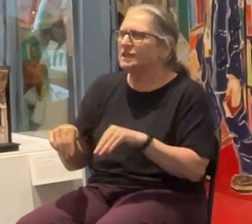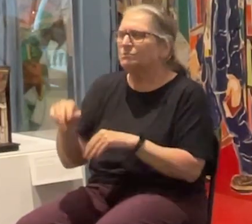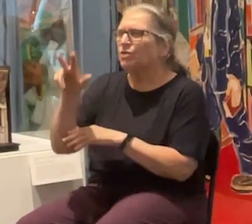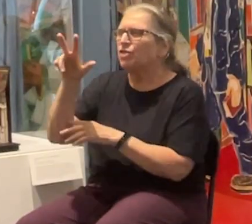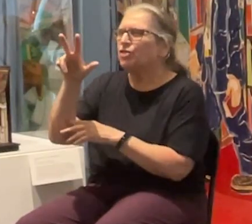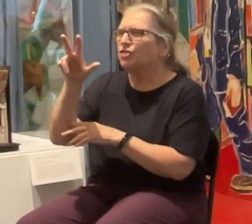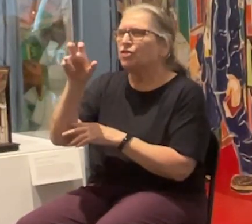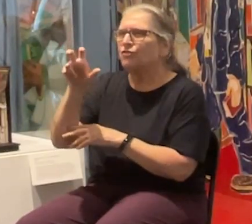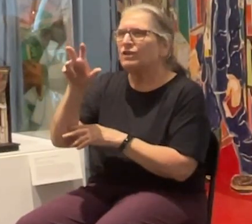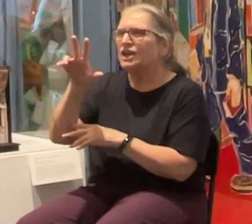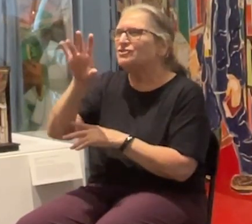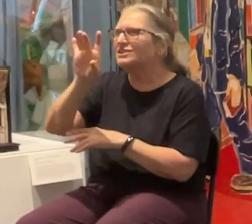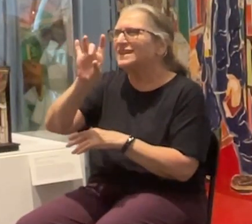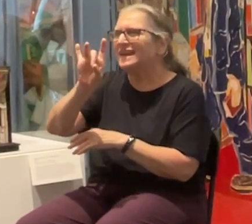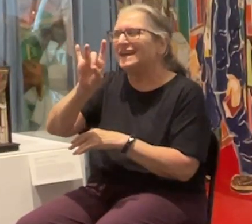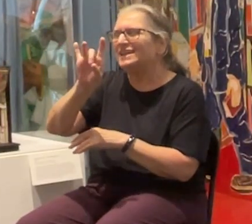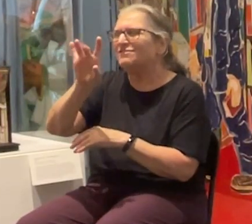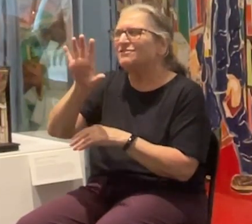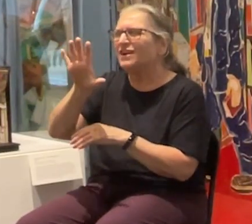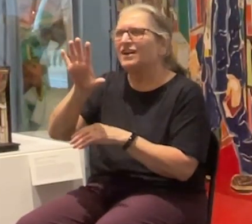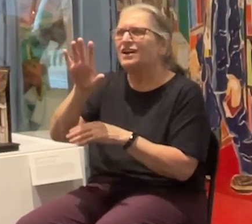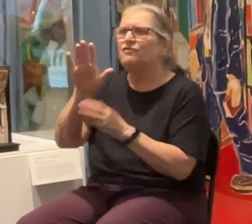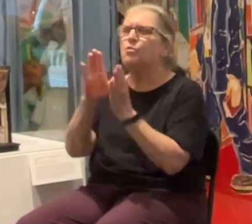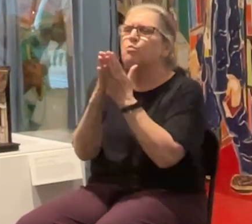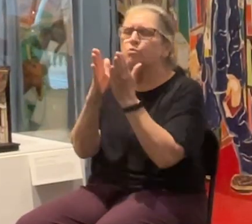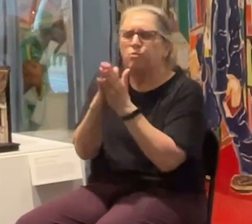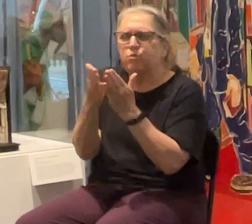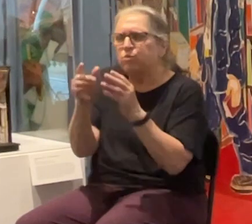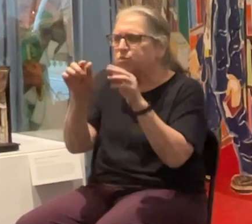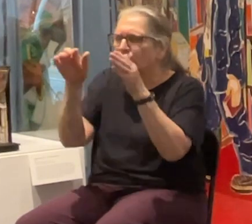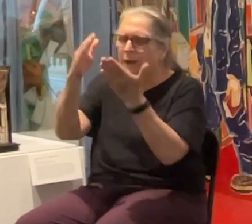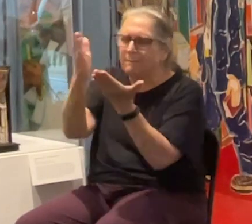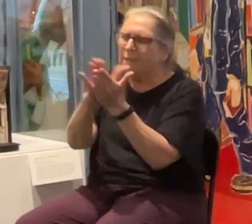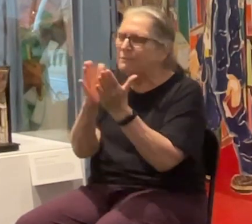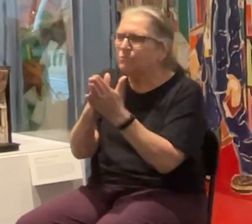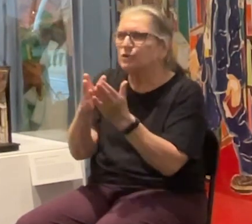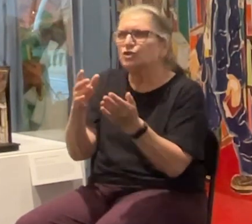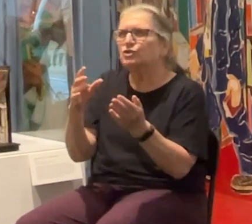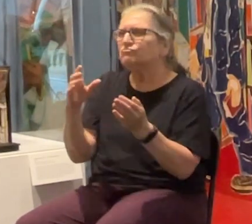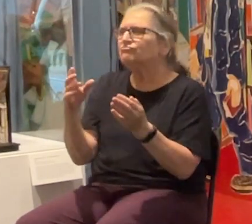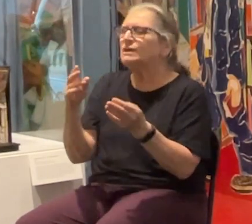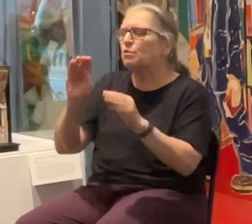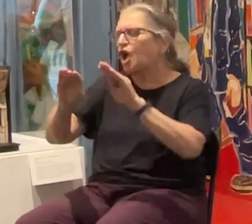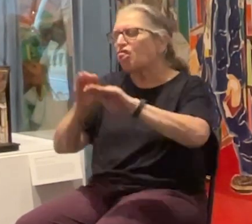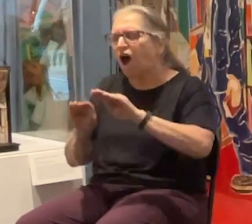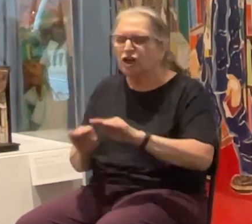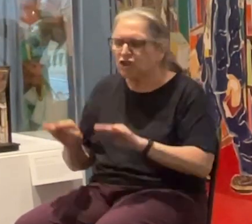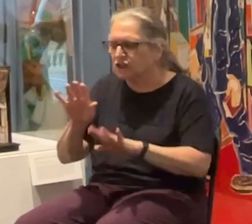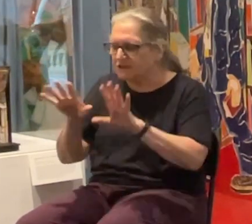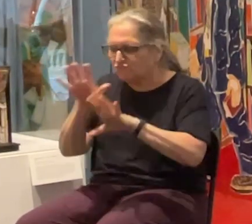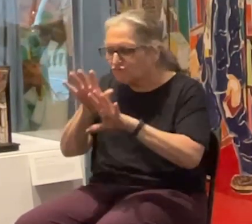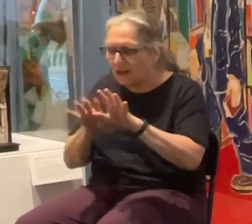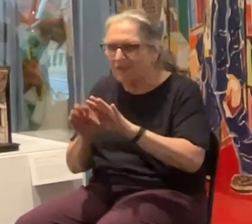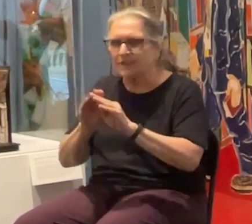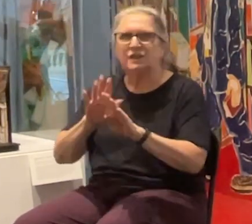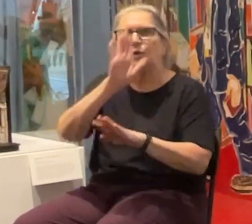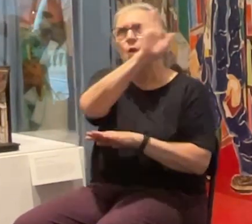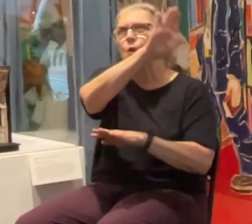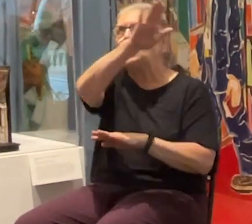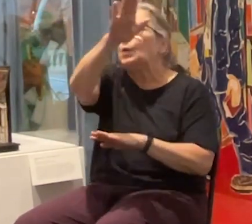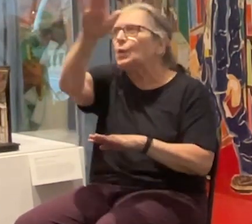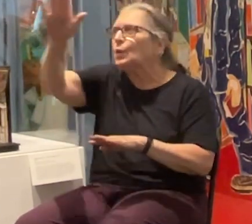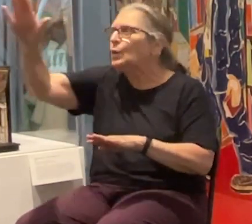385 little book page collages that I'd done that were hung all around a room, probably about this size, on three